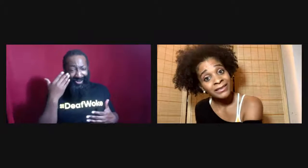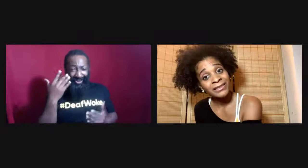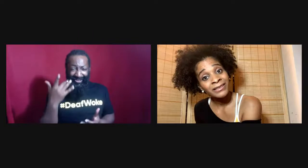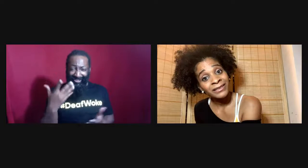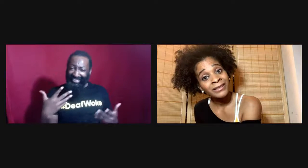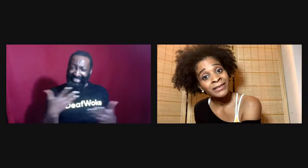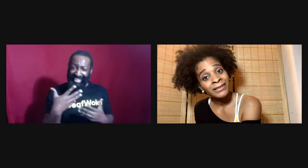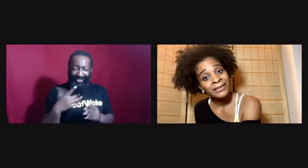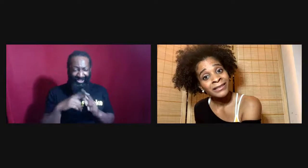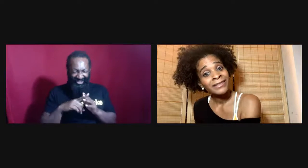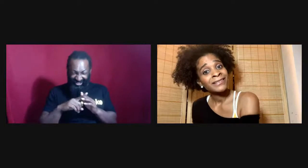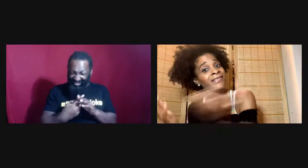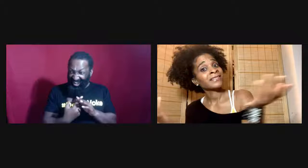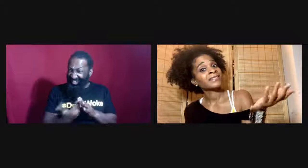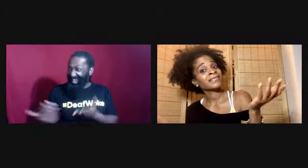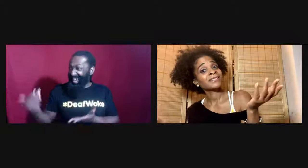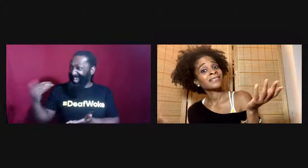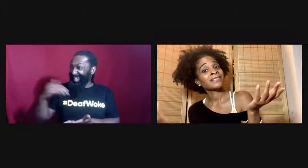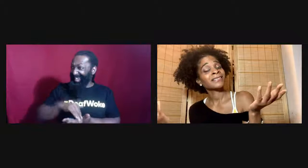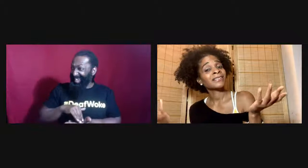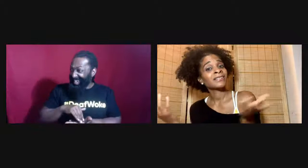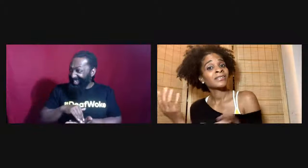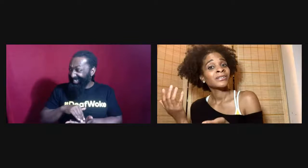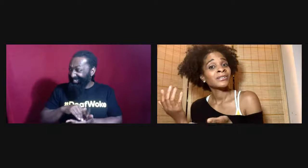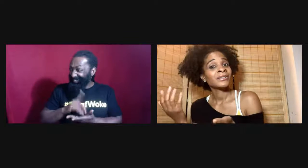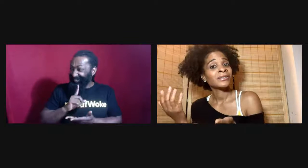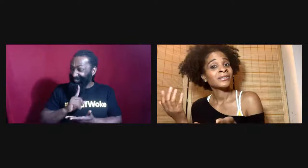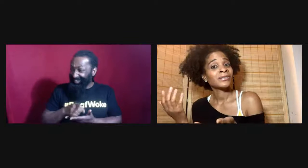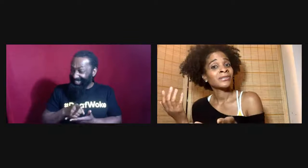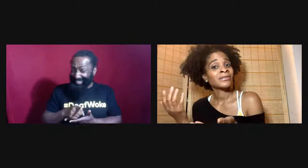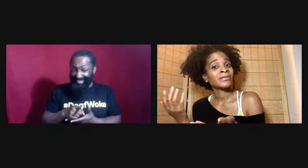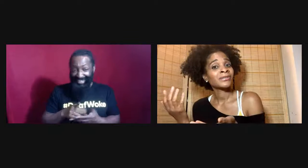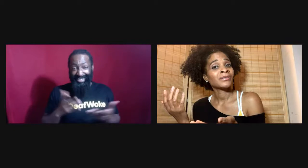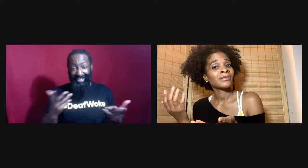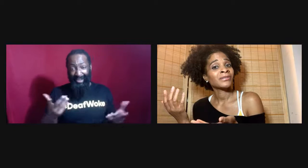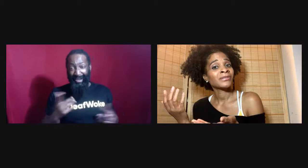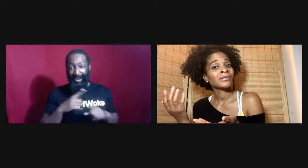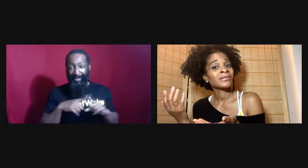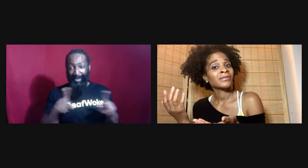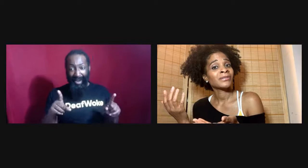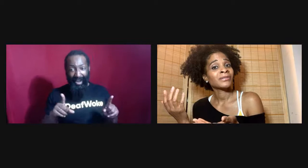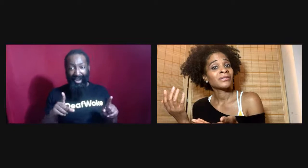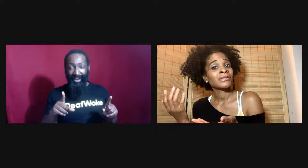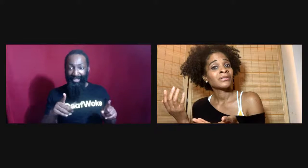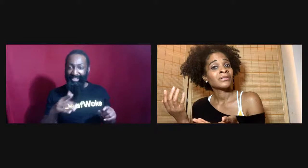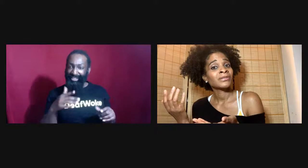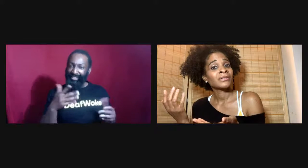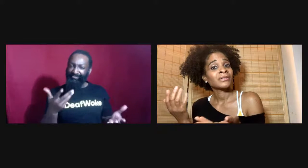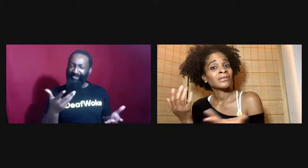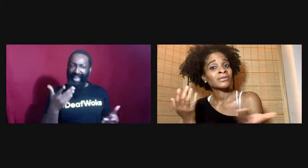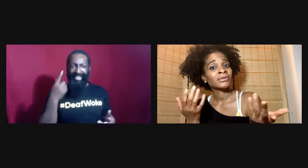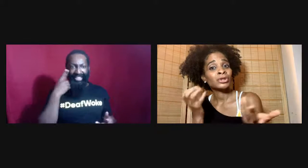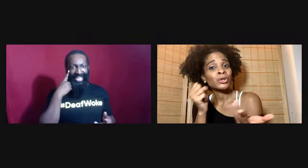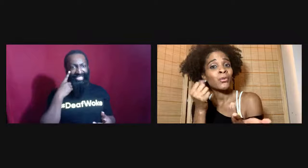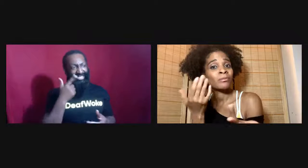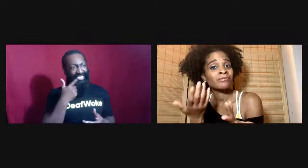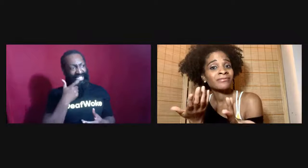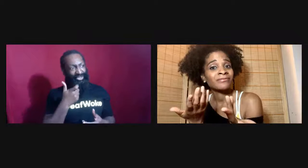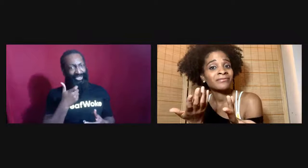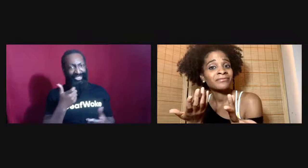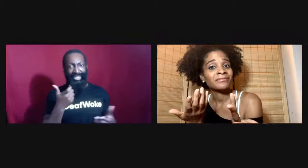You know, that is scary. That is scary to start again, start all over.